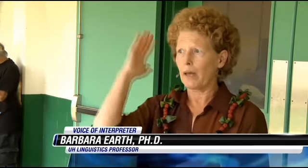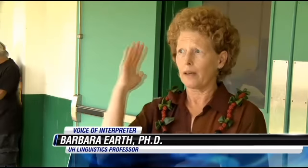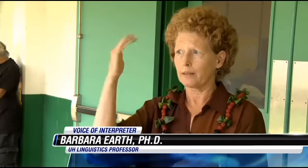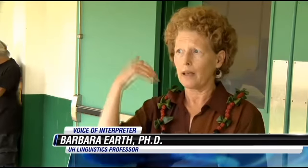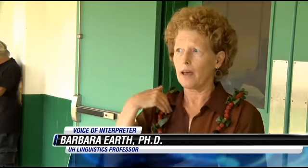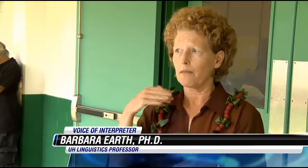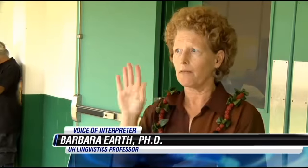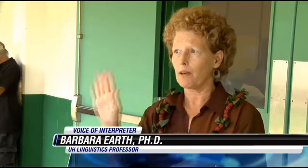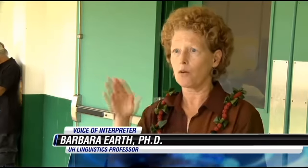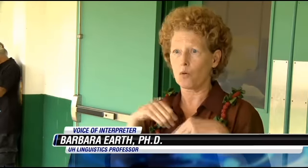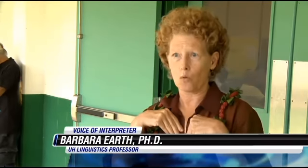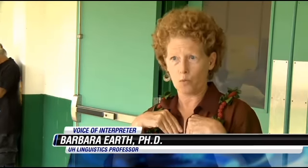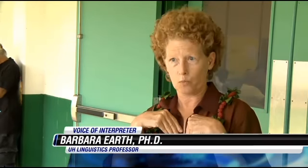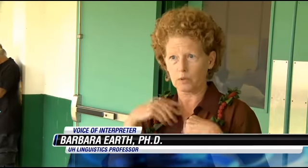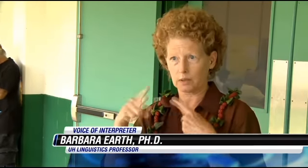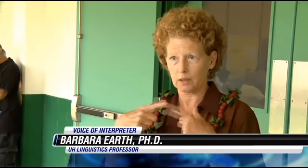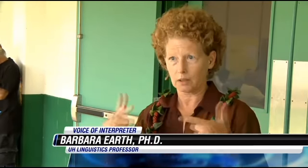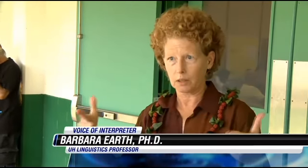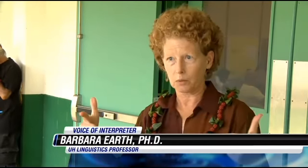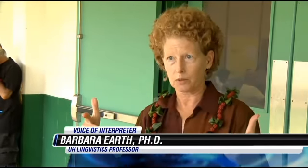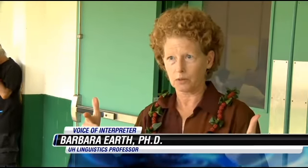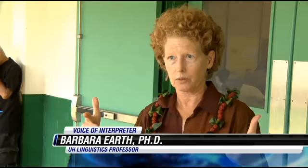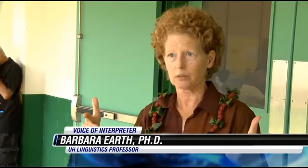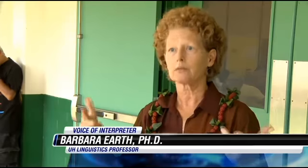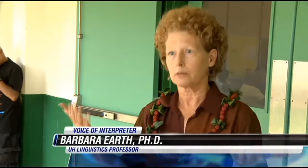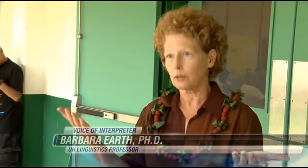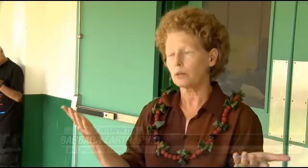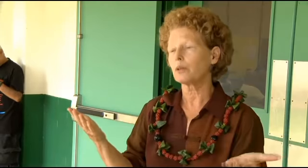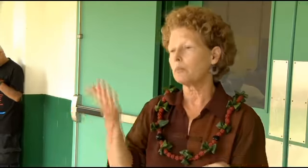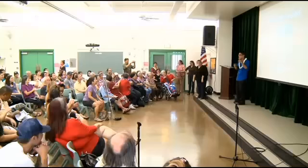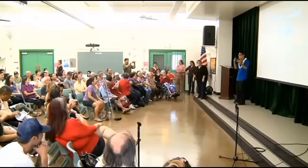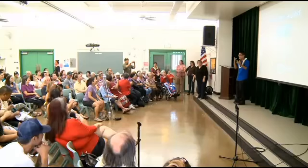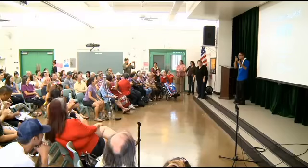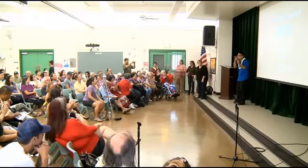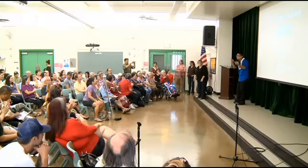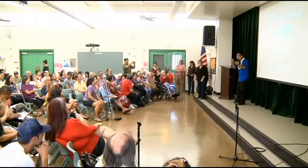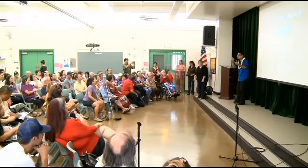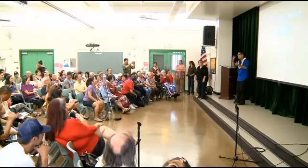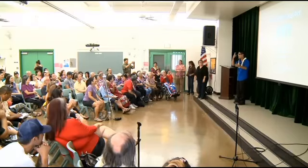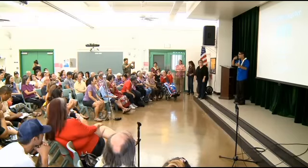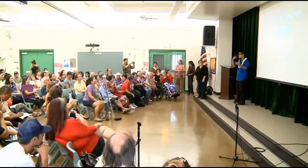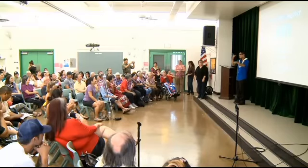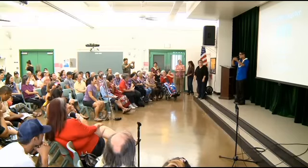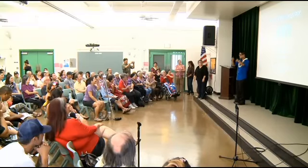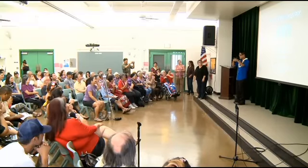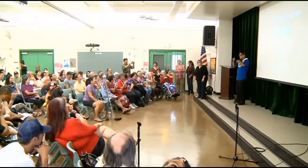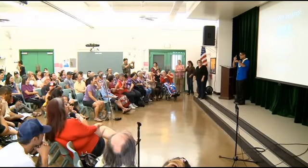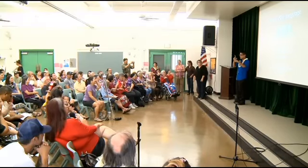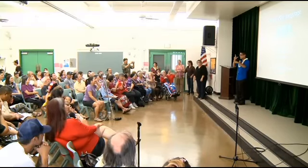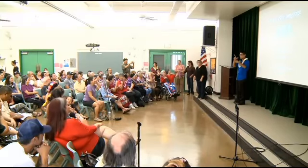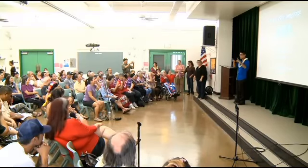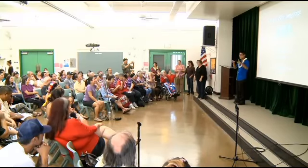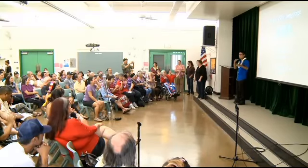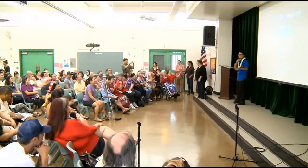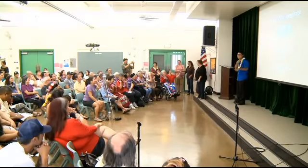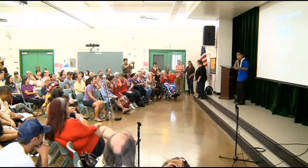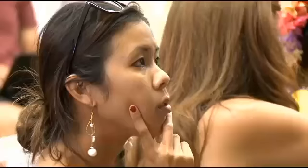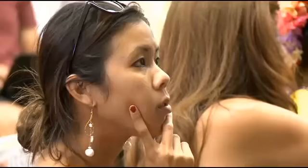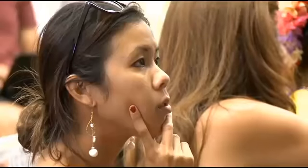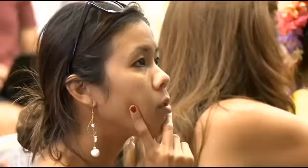later. And in the past, they did have their own sign language. And research has found mention of some kind of Hawaii Sign Language in the